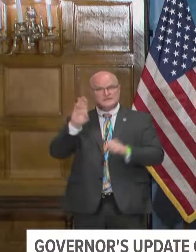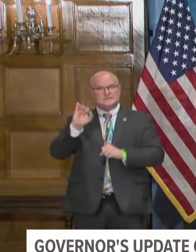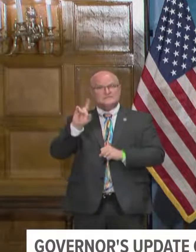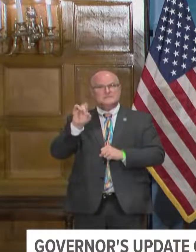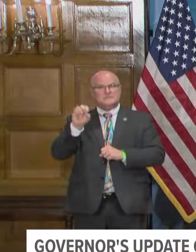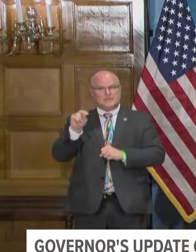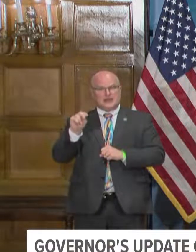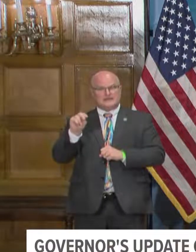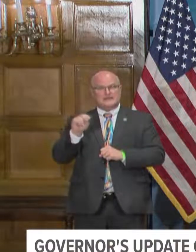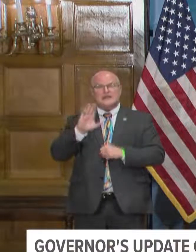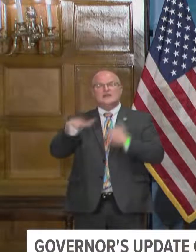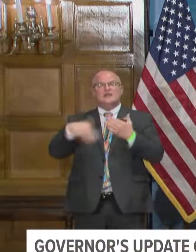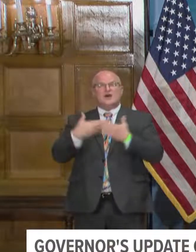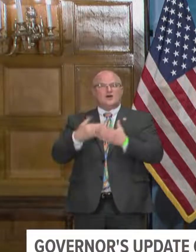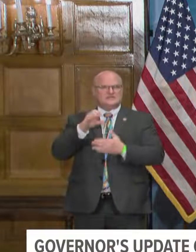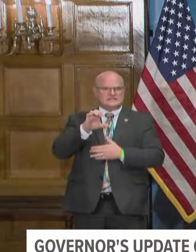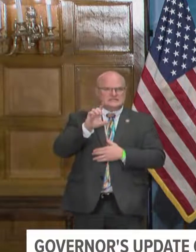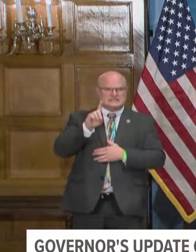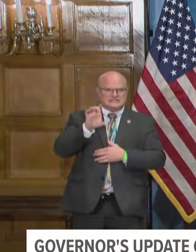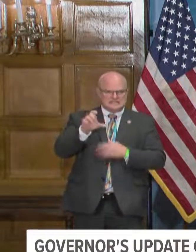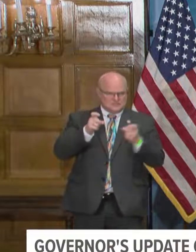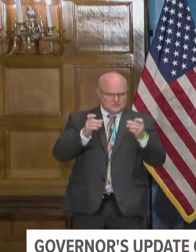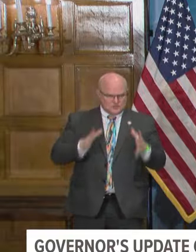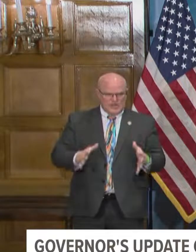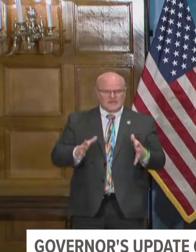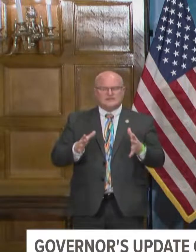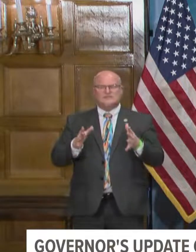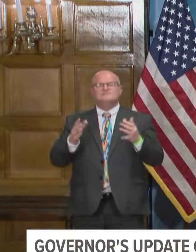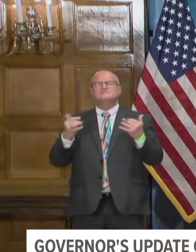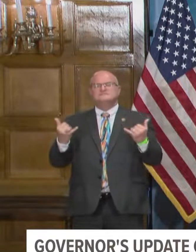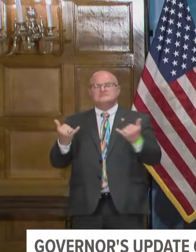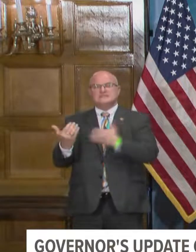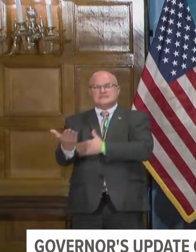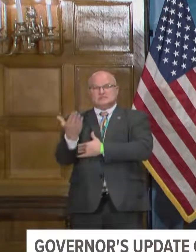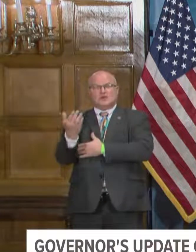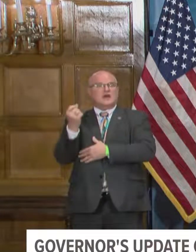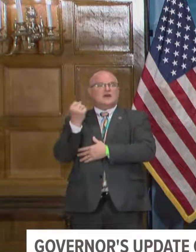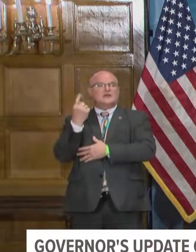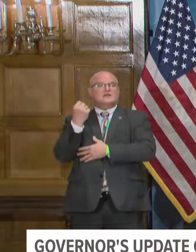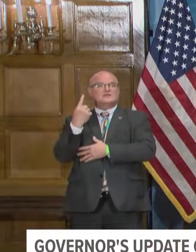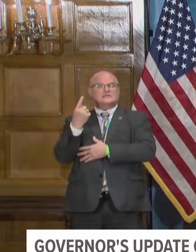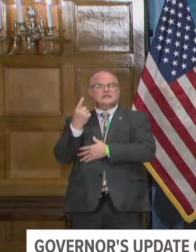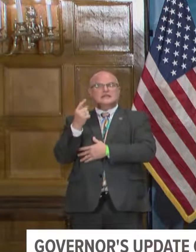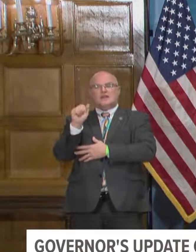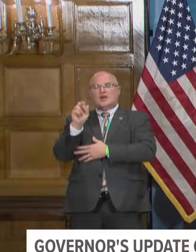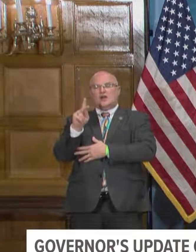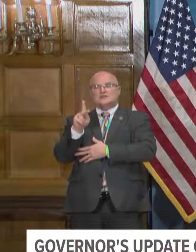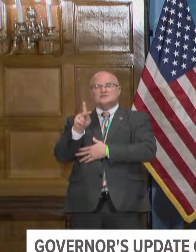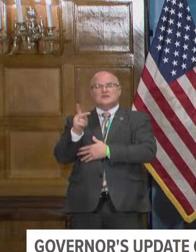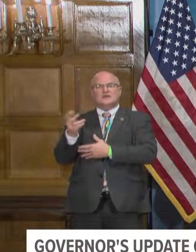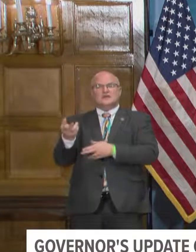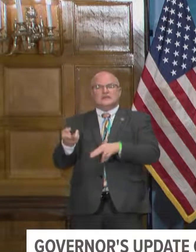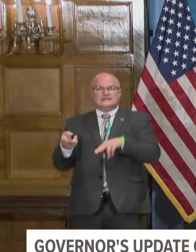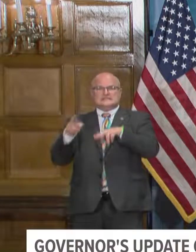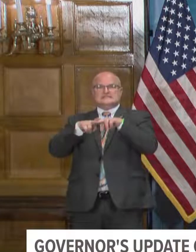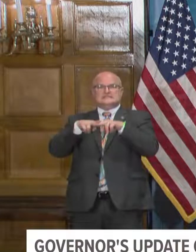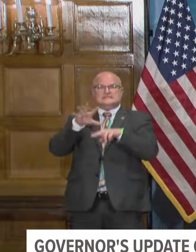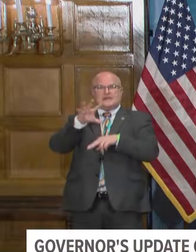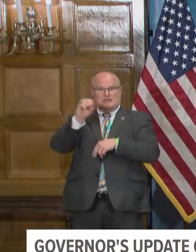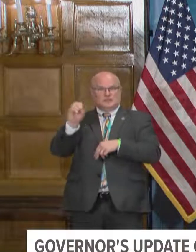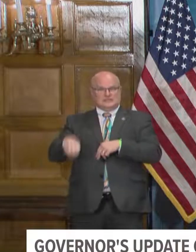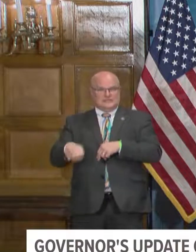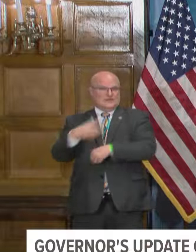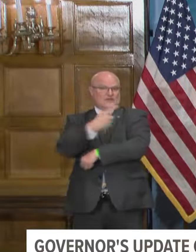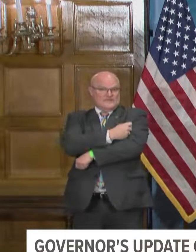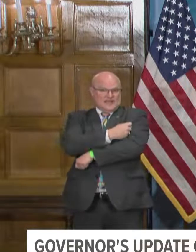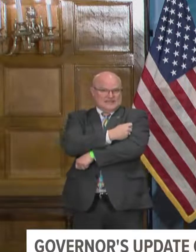force, including the CDC director. And this morning I learned that Arkansas will receive an additional 5% increase in our